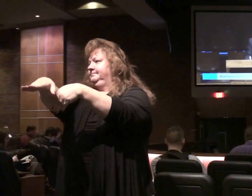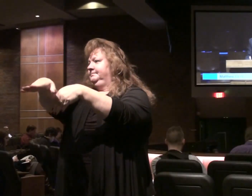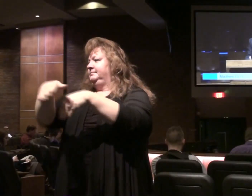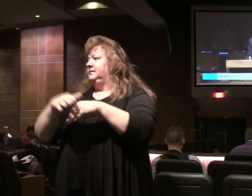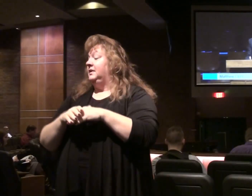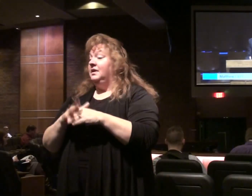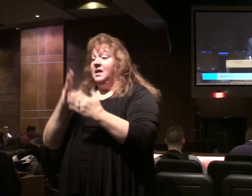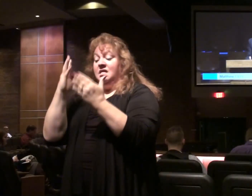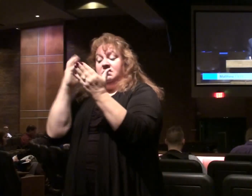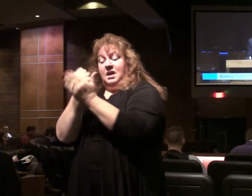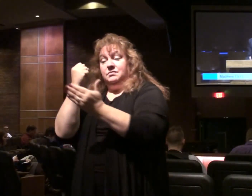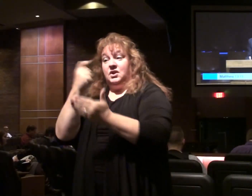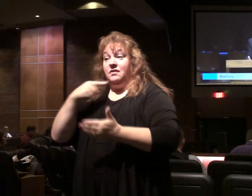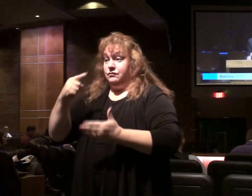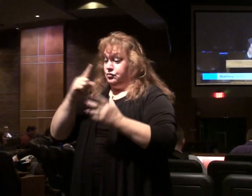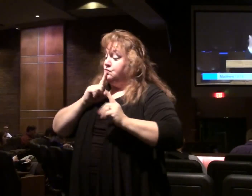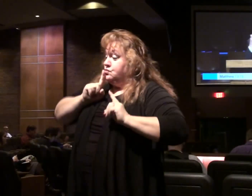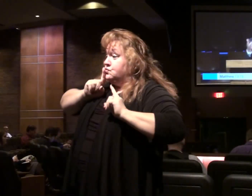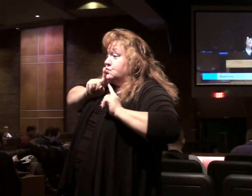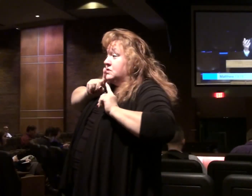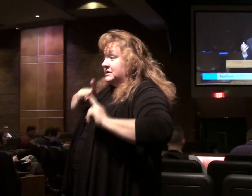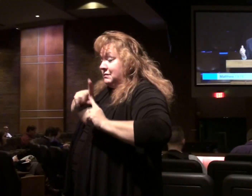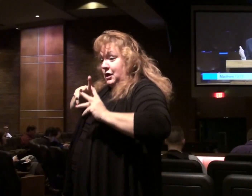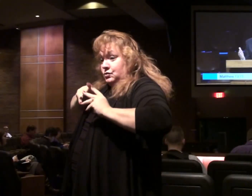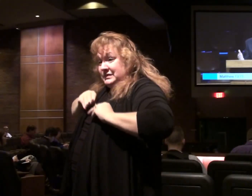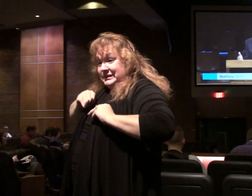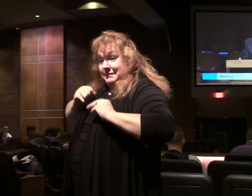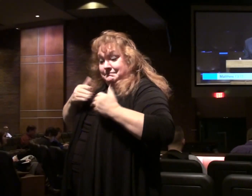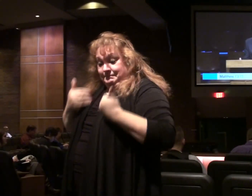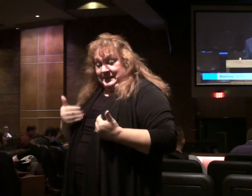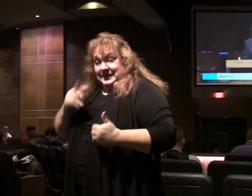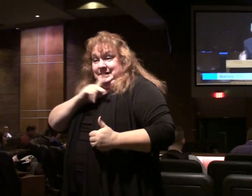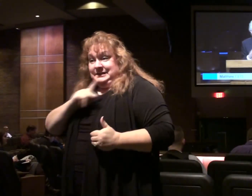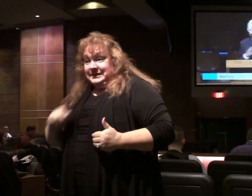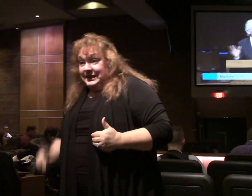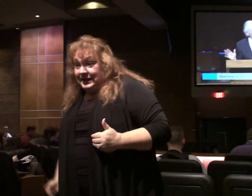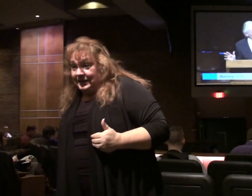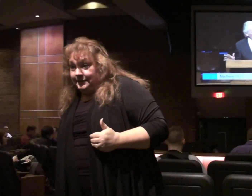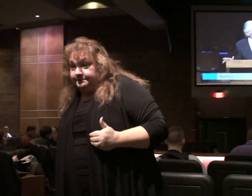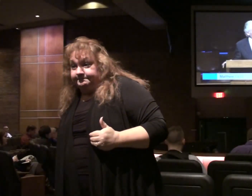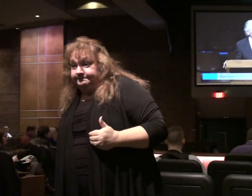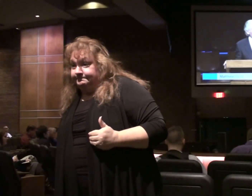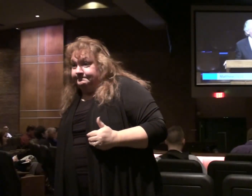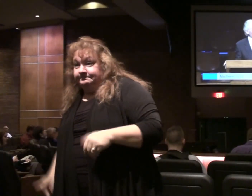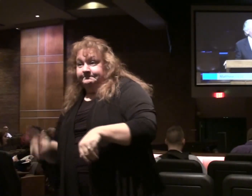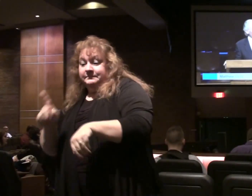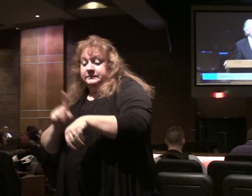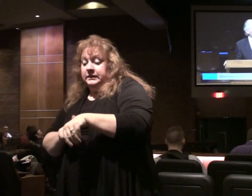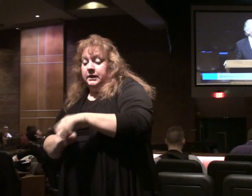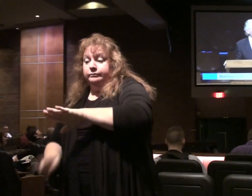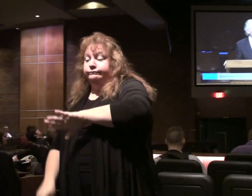The opportunity for you to respond, receive your Messiah and his kingdom is past.